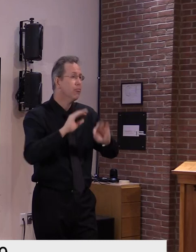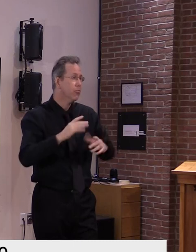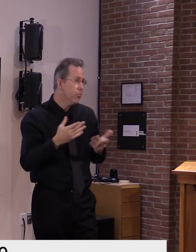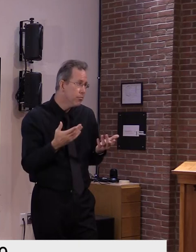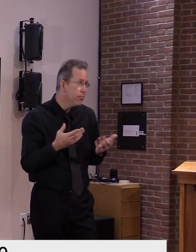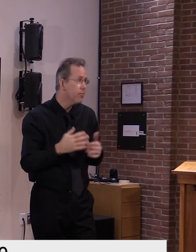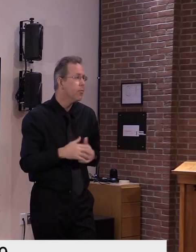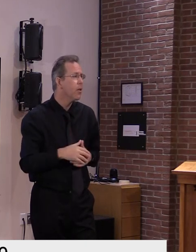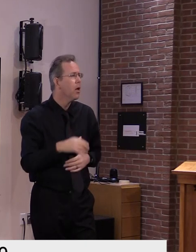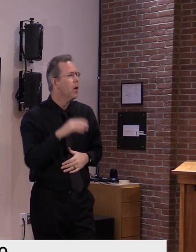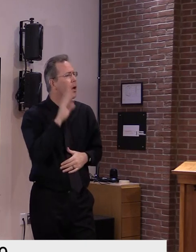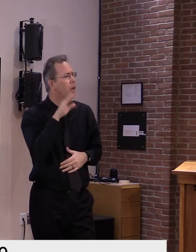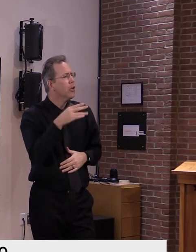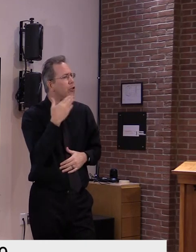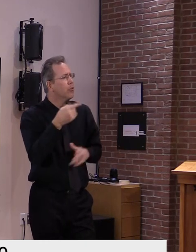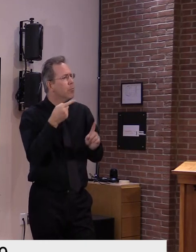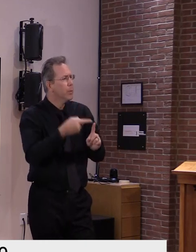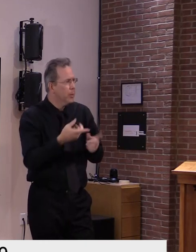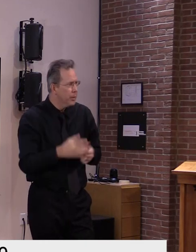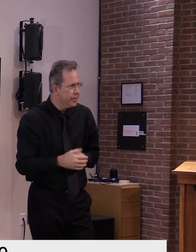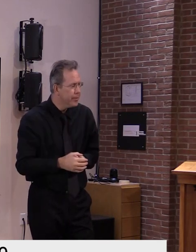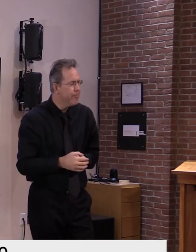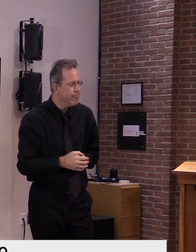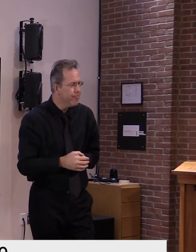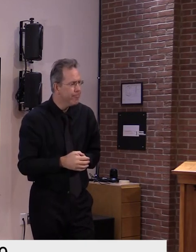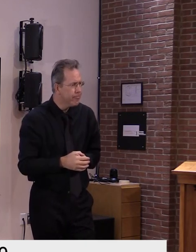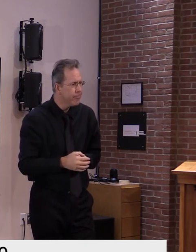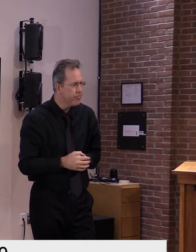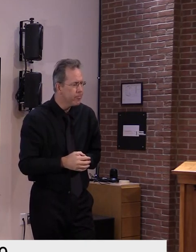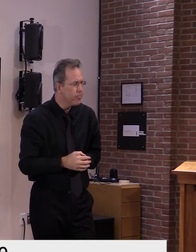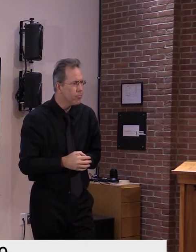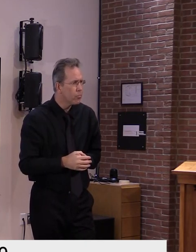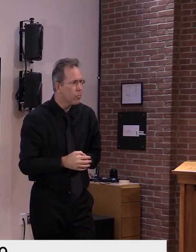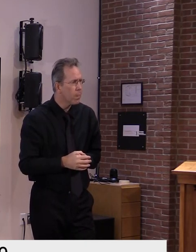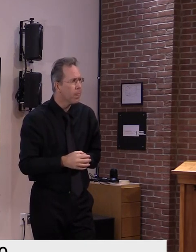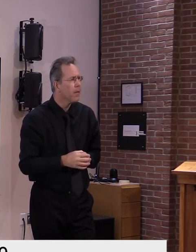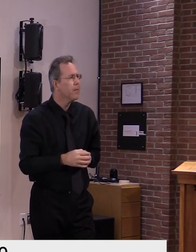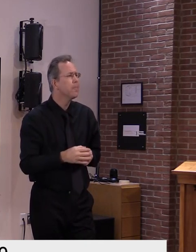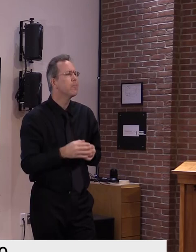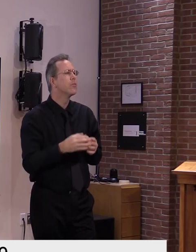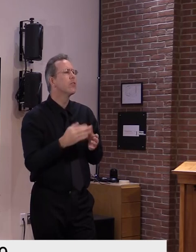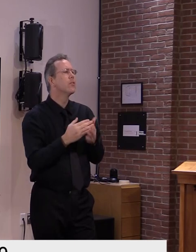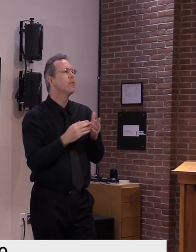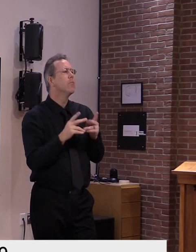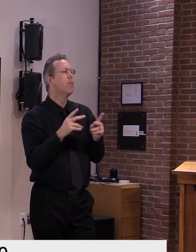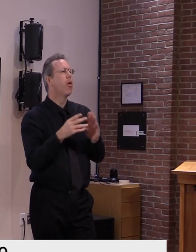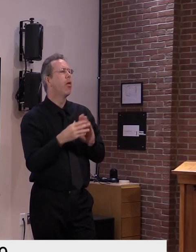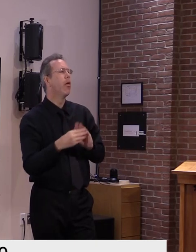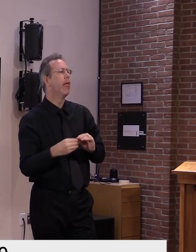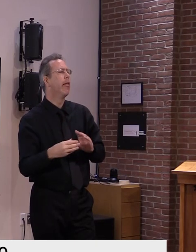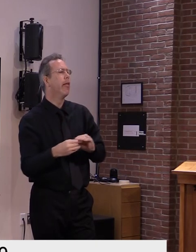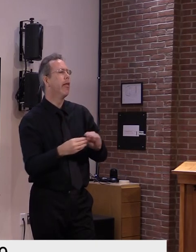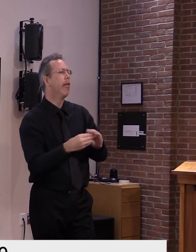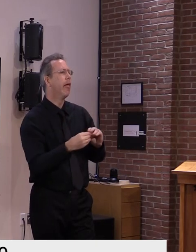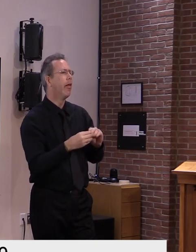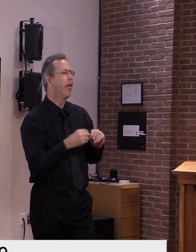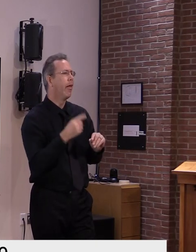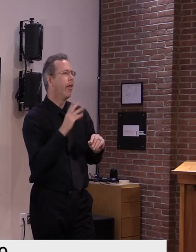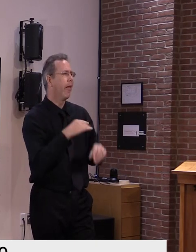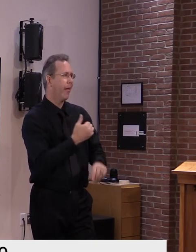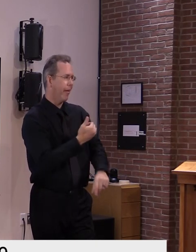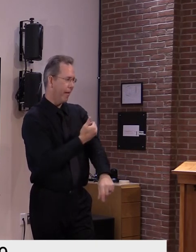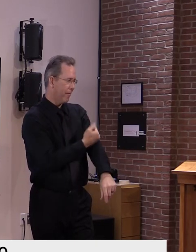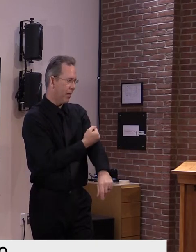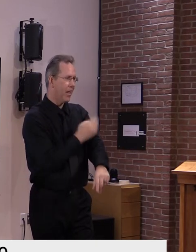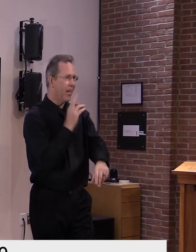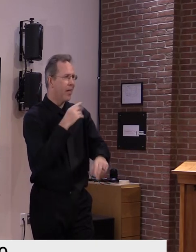lot written on this recently. People talk about the vaccine preventing people from getting ill, which is what